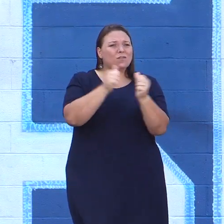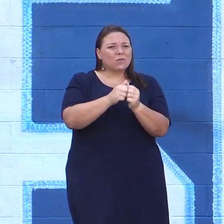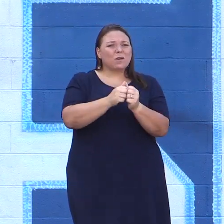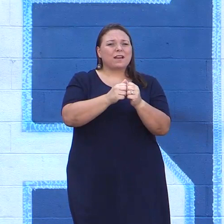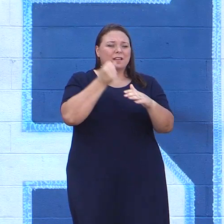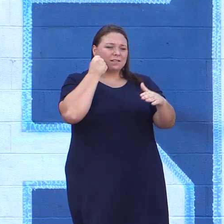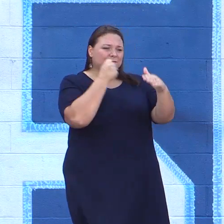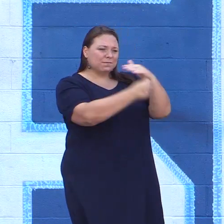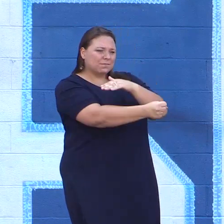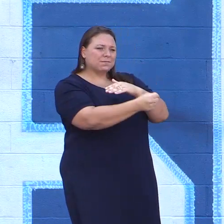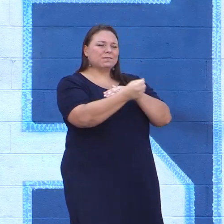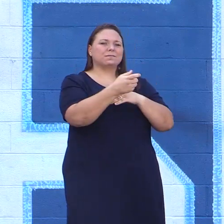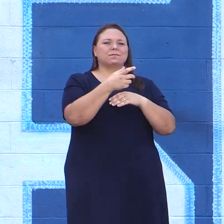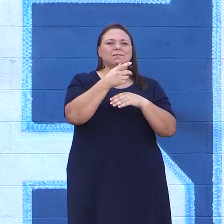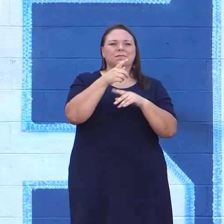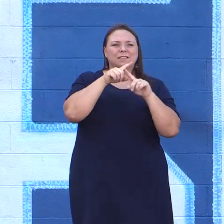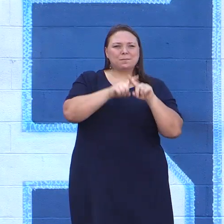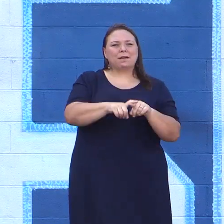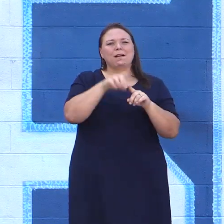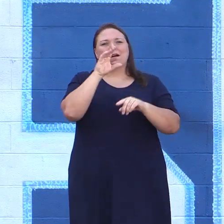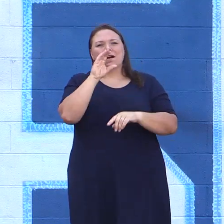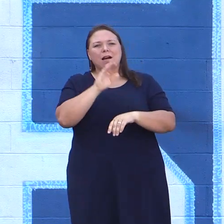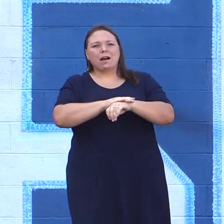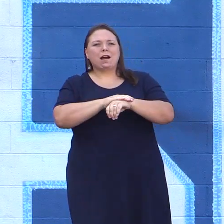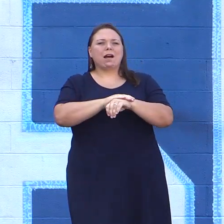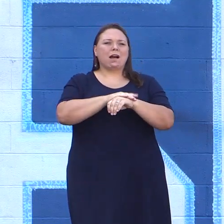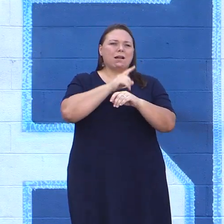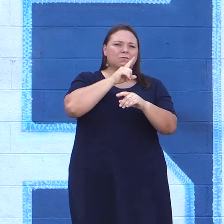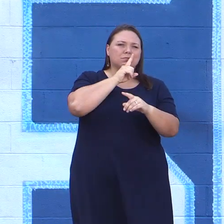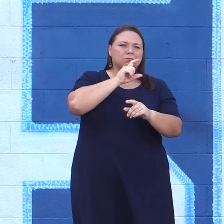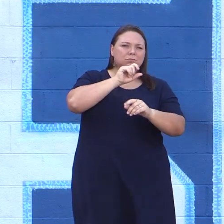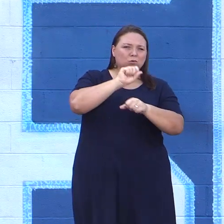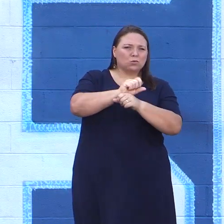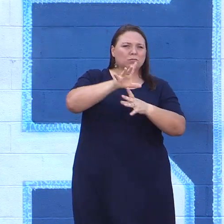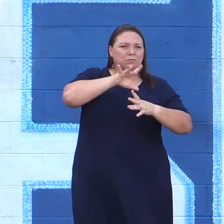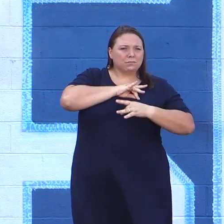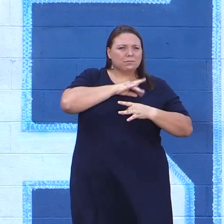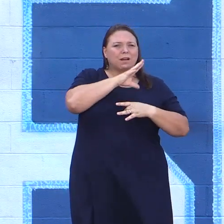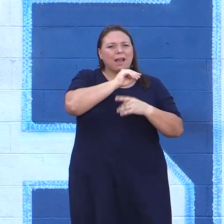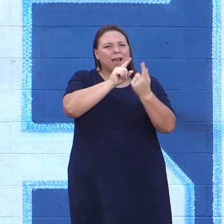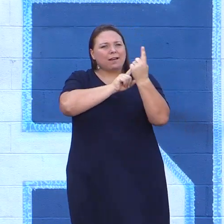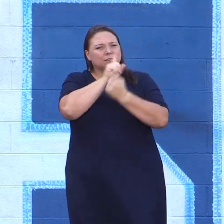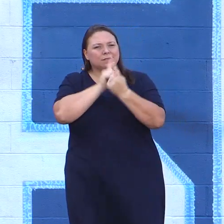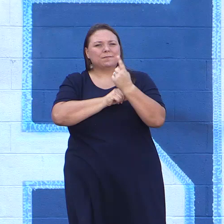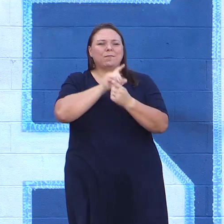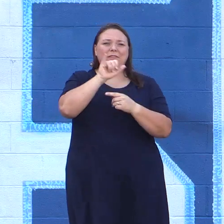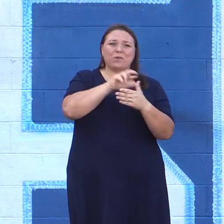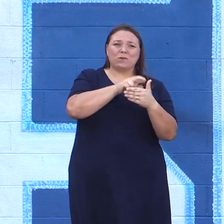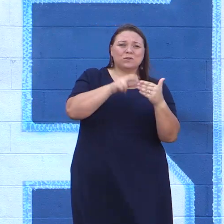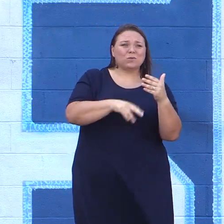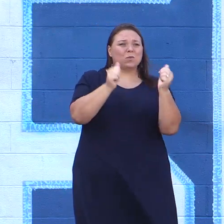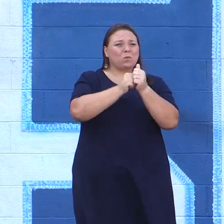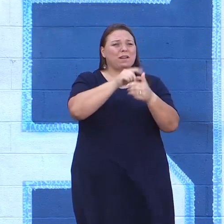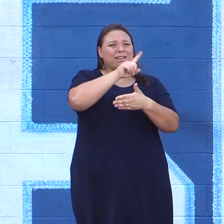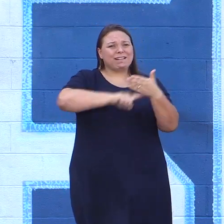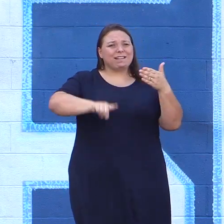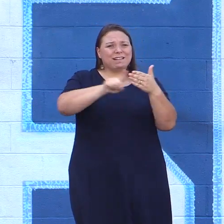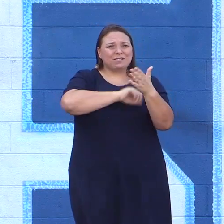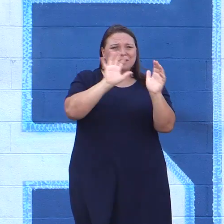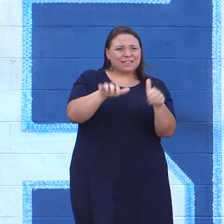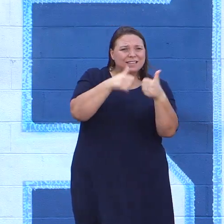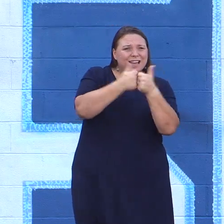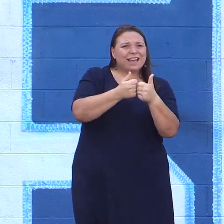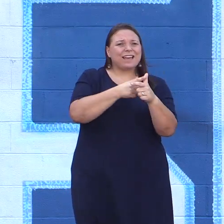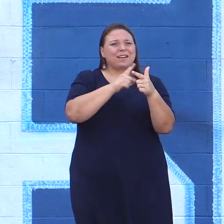and quarantining due to positive cases and close contacts, which could result in cancellation of games